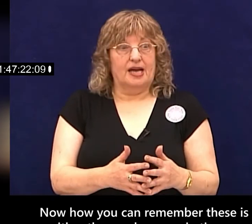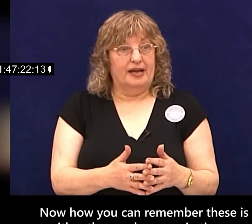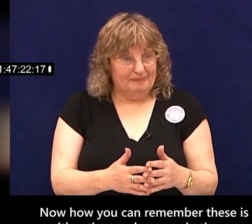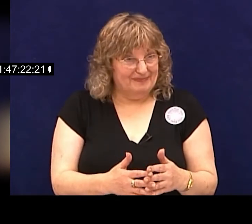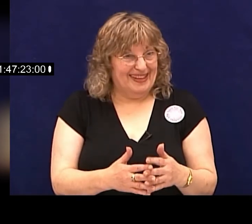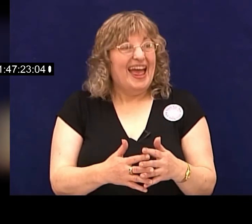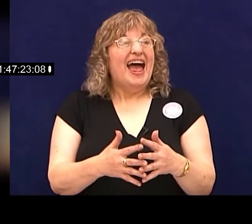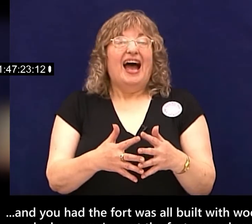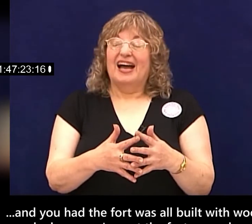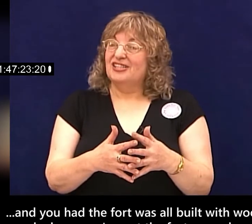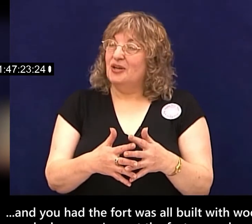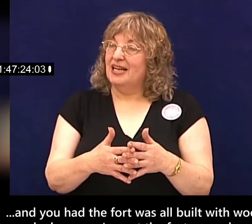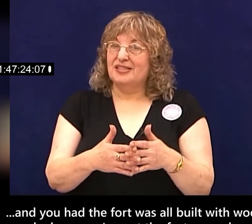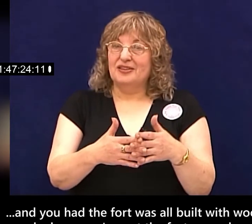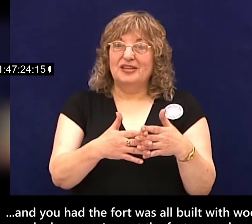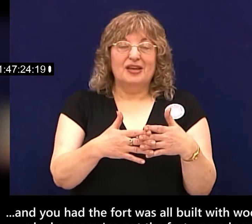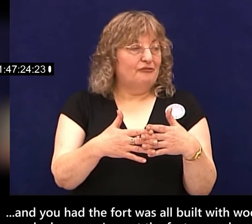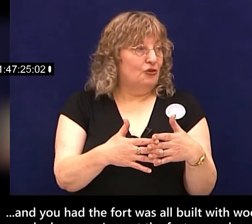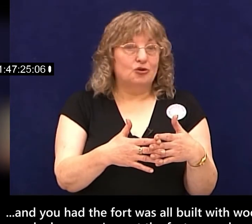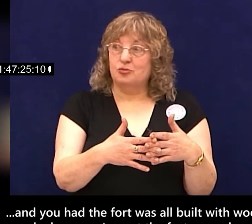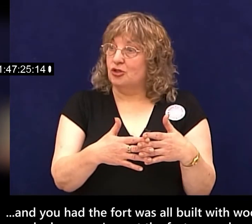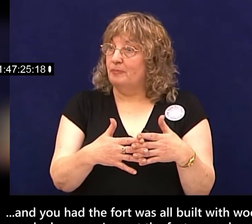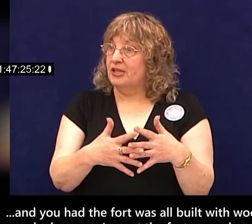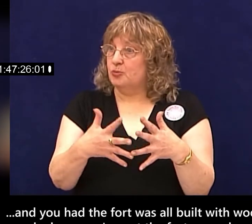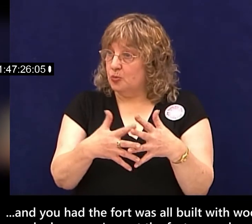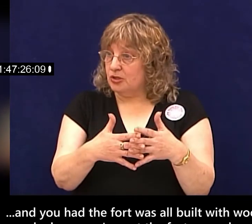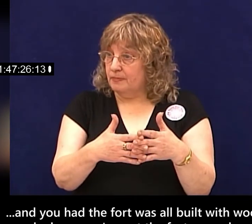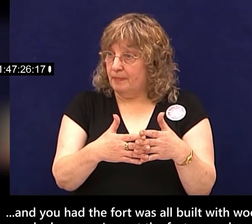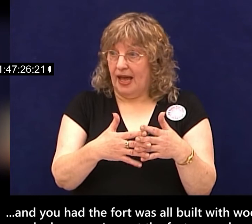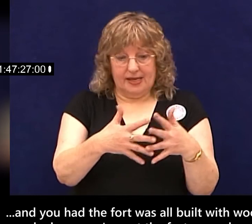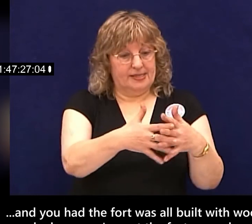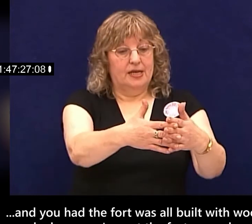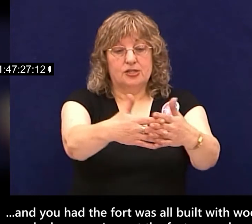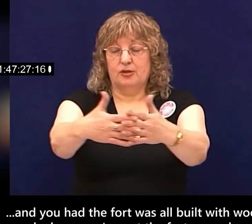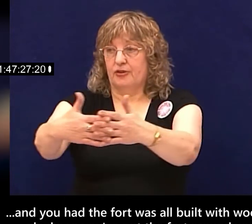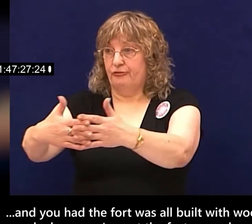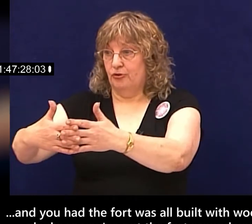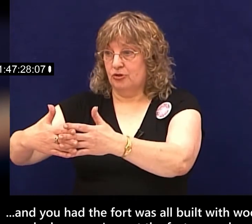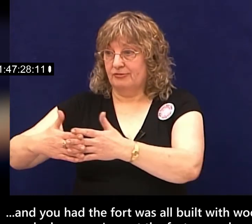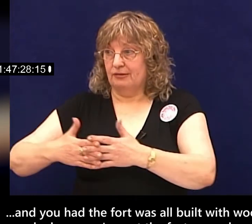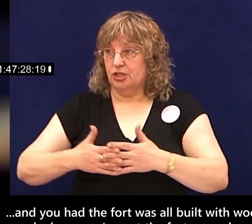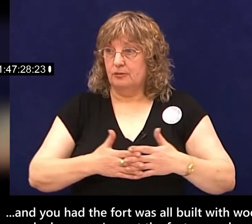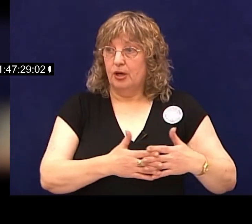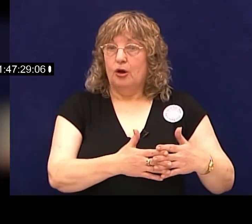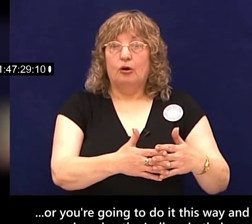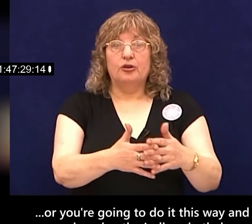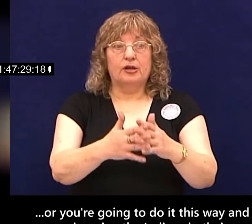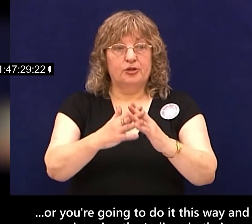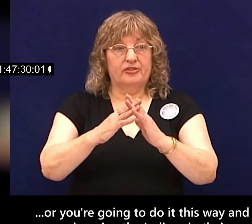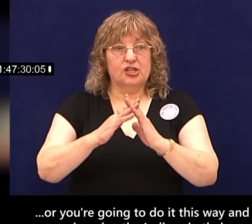time and you had the fort was all built with wooden planks, so you've got the fort around you, or you're going to do it this